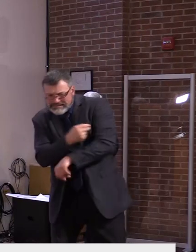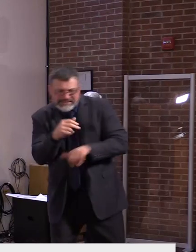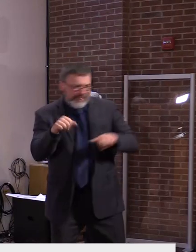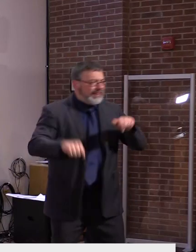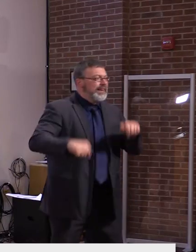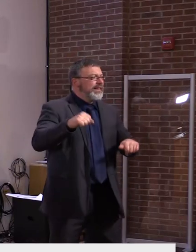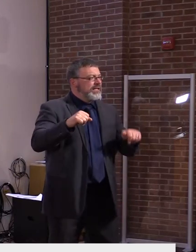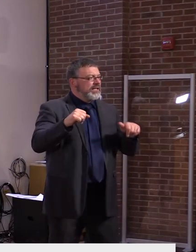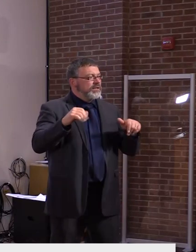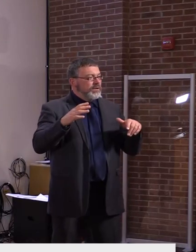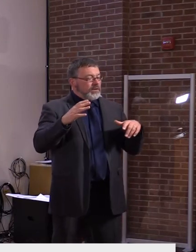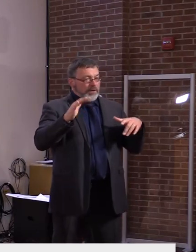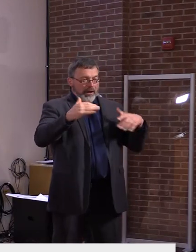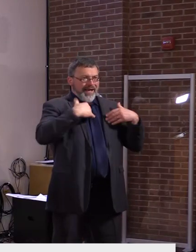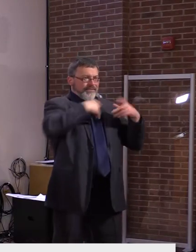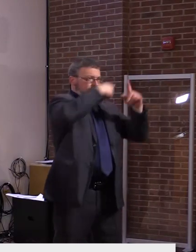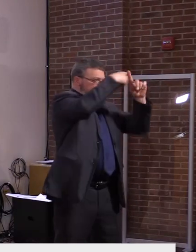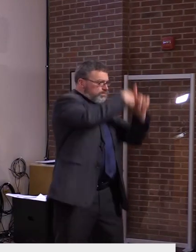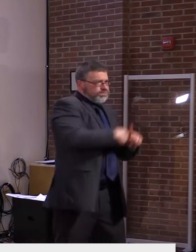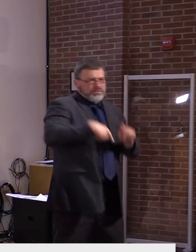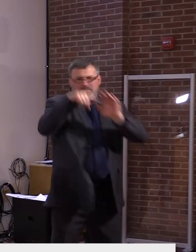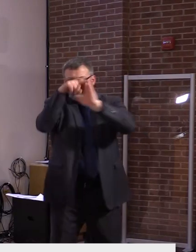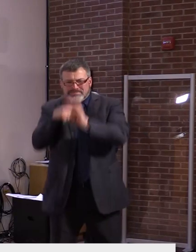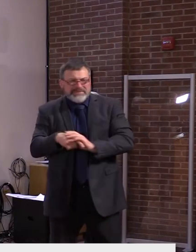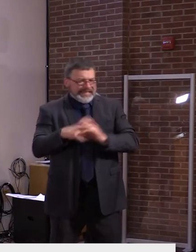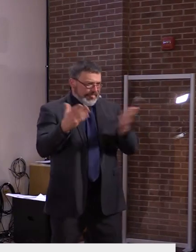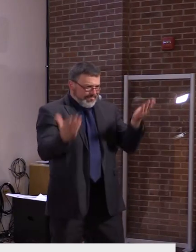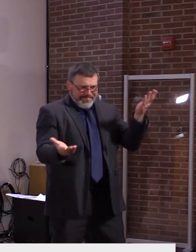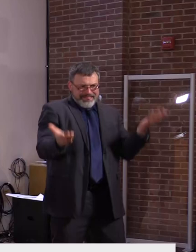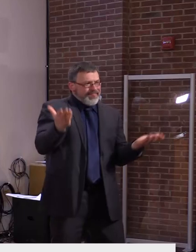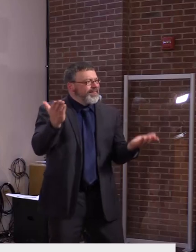circulating. So I strongly encourage